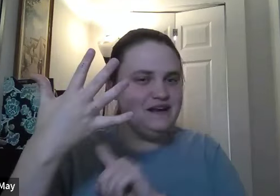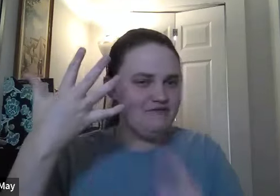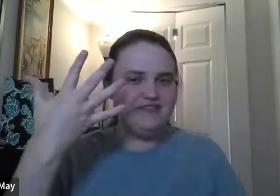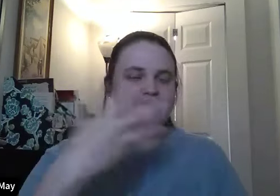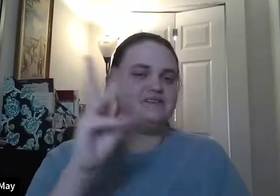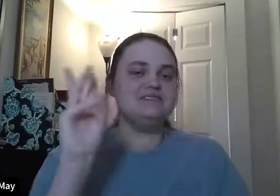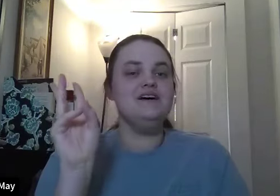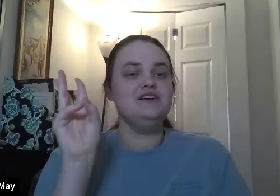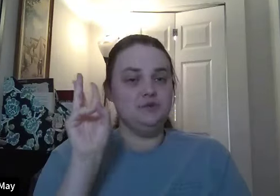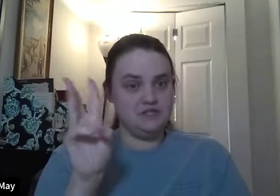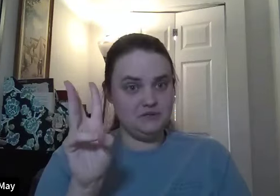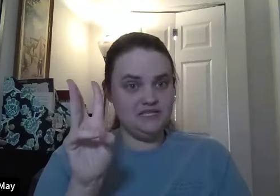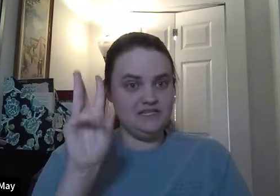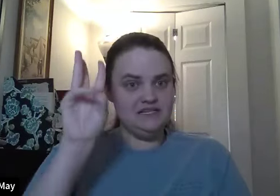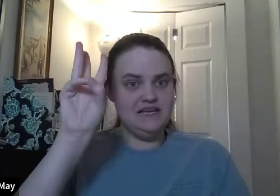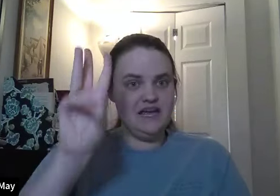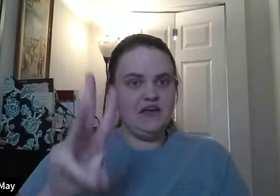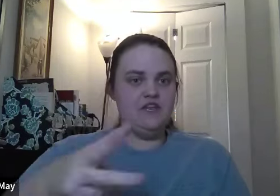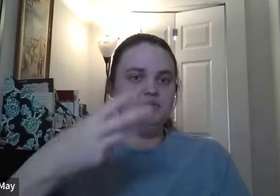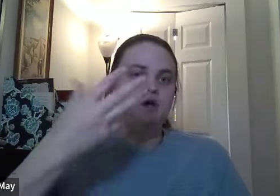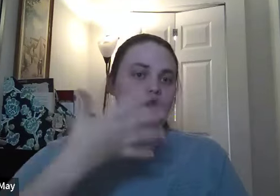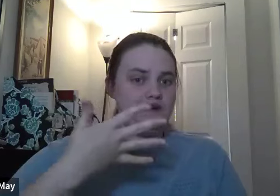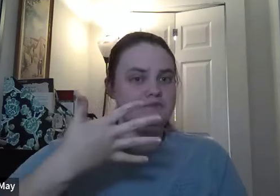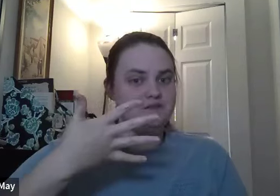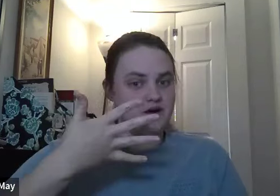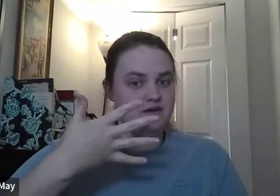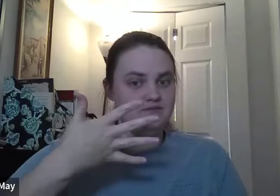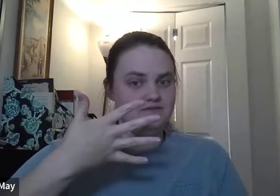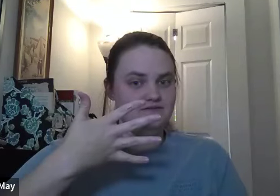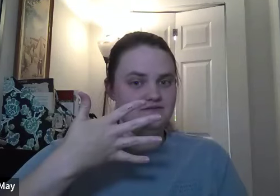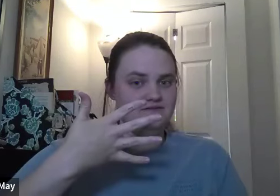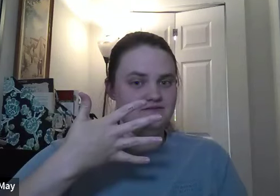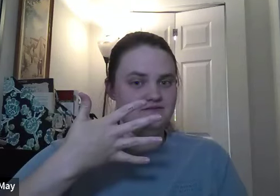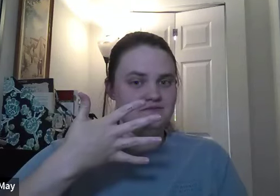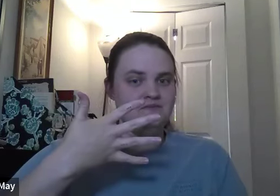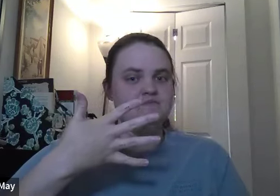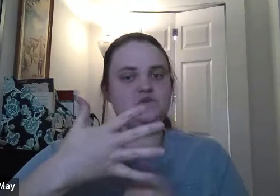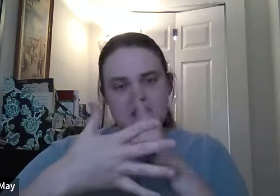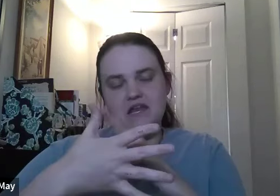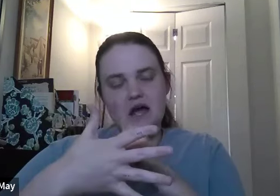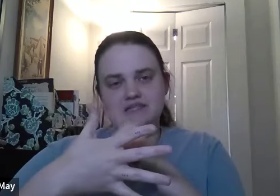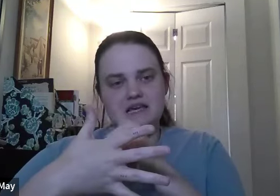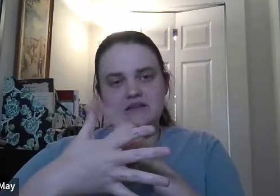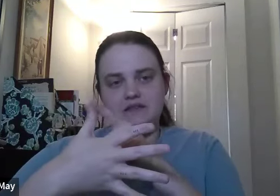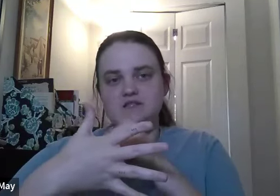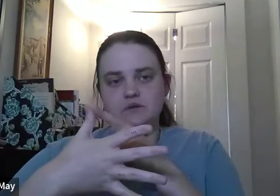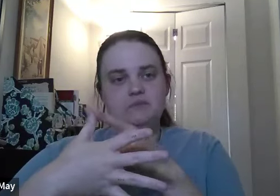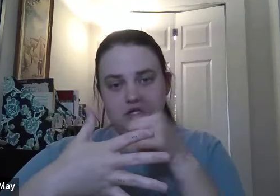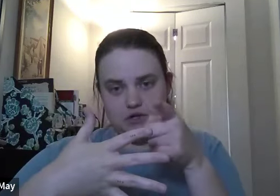never think about this. You would start with a 6 and then you would open up to the 5. So then I would say this one be